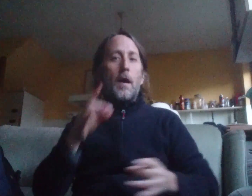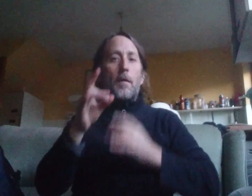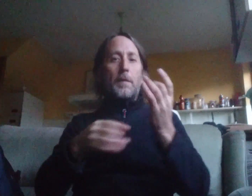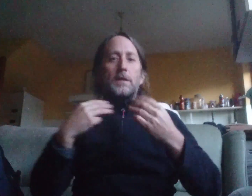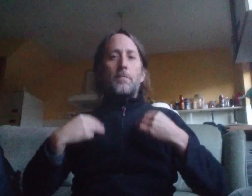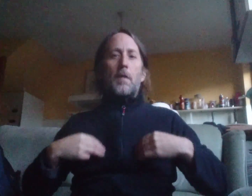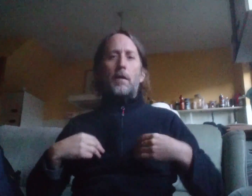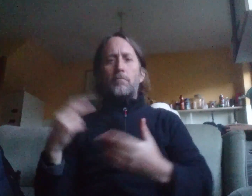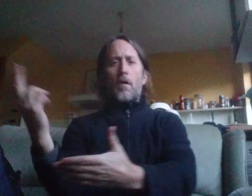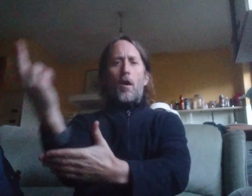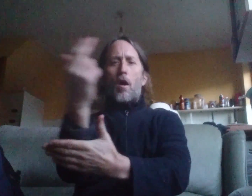mealtime.